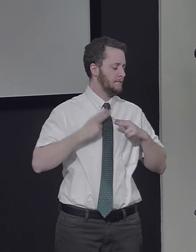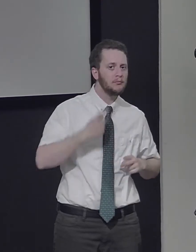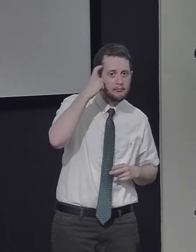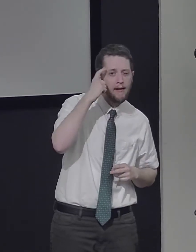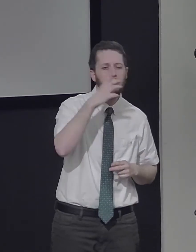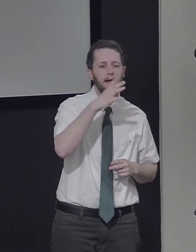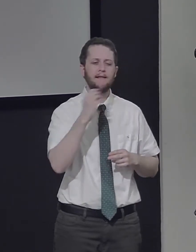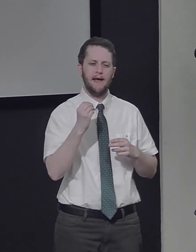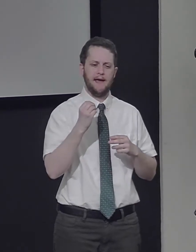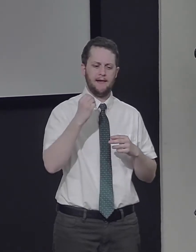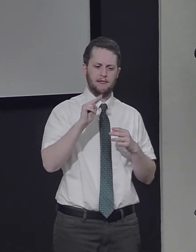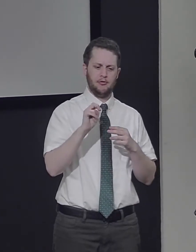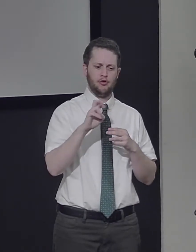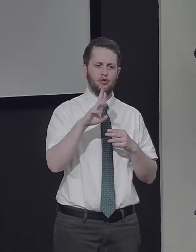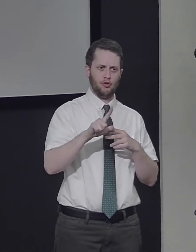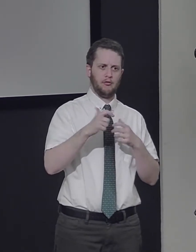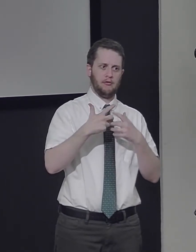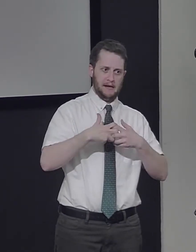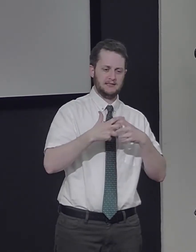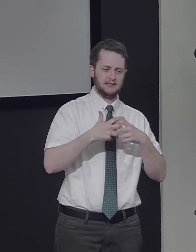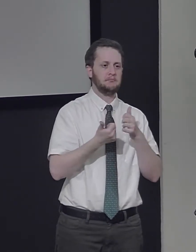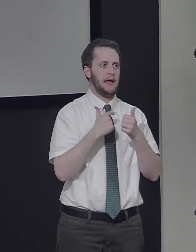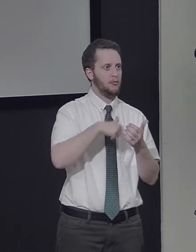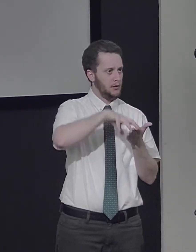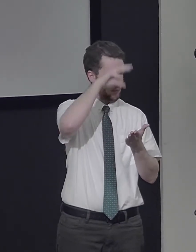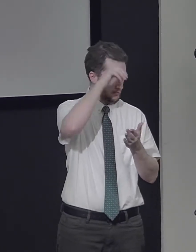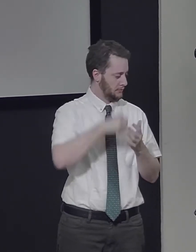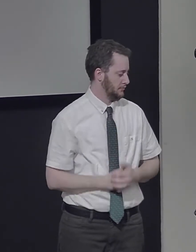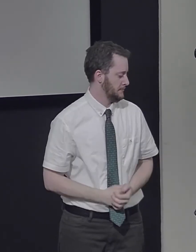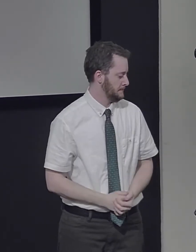mind and the neuromechanism of learning.